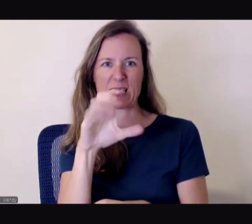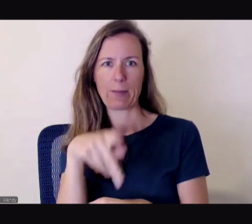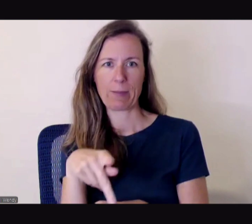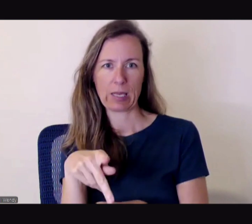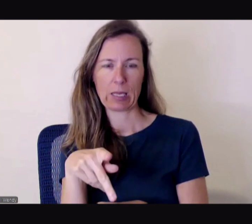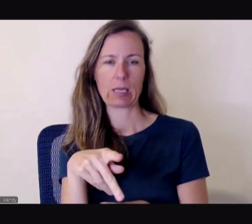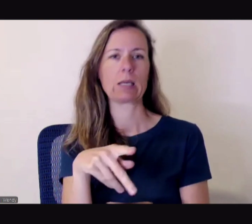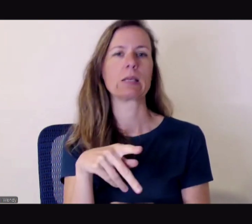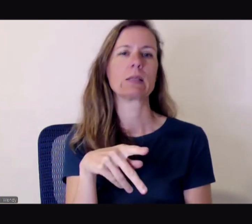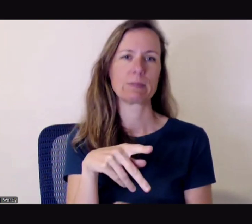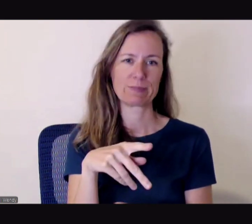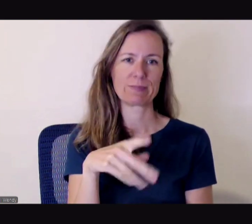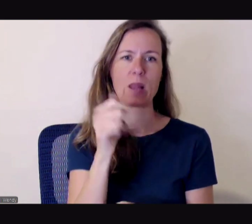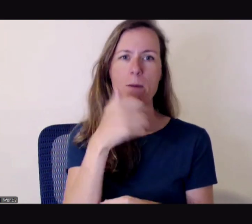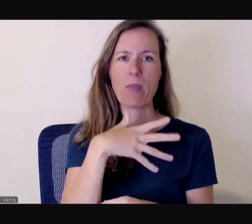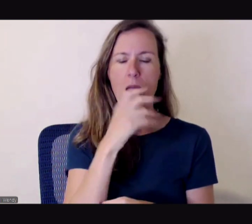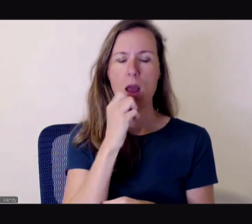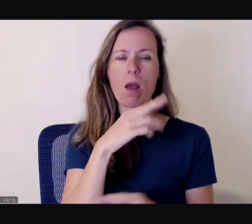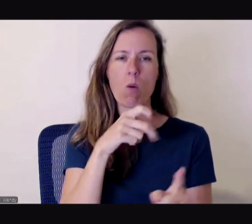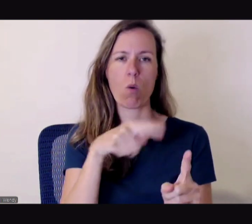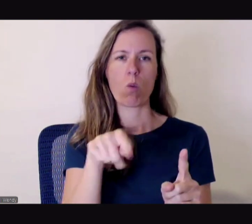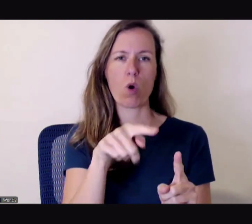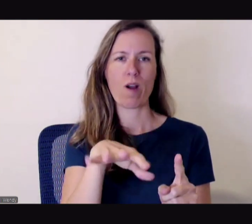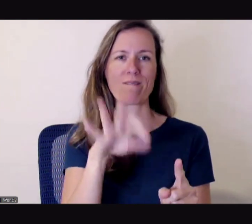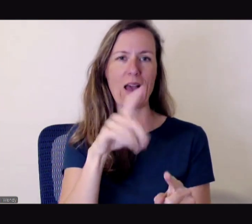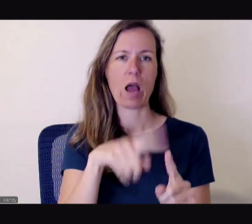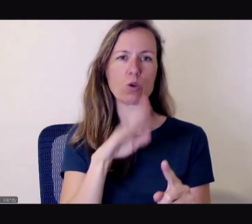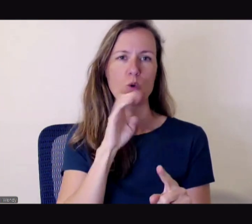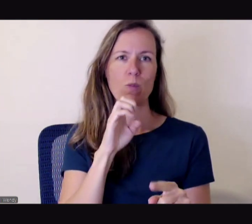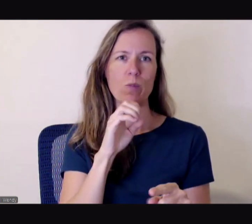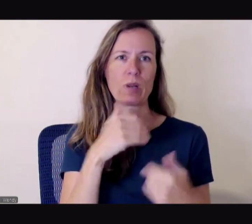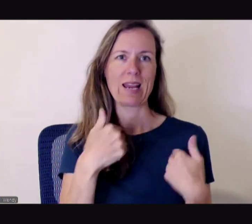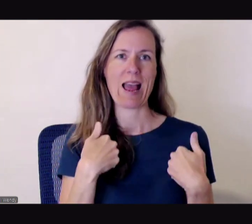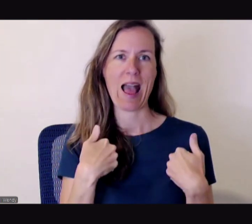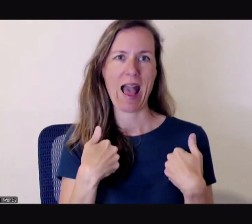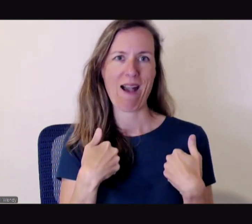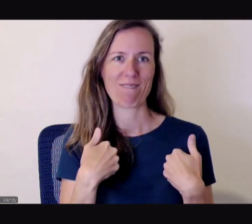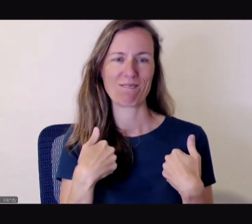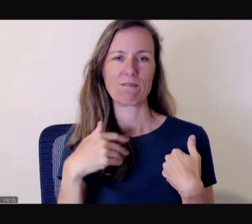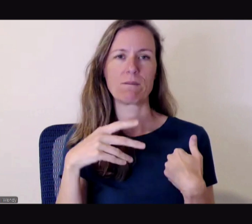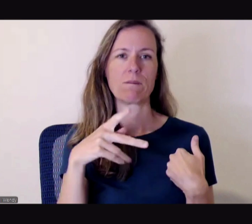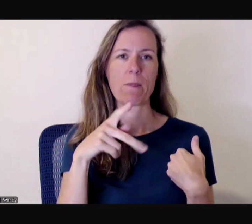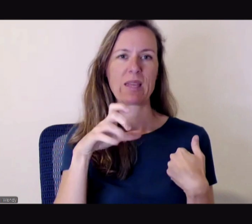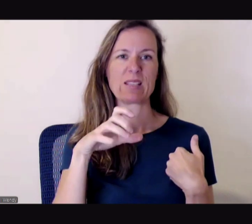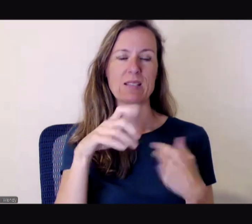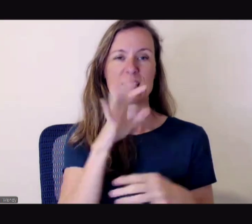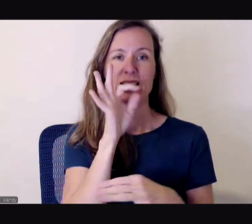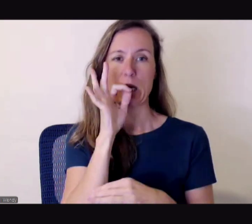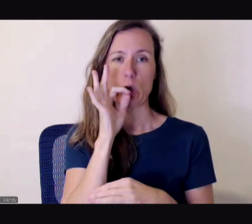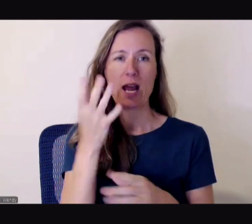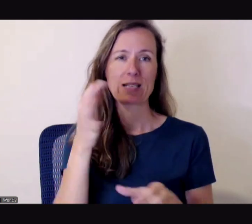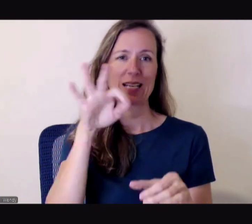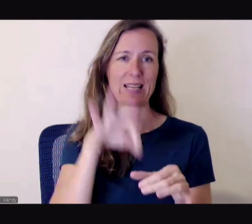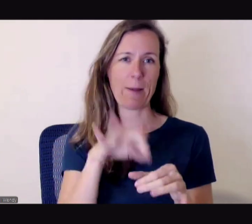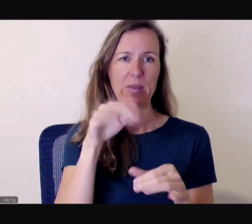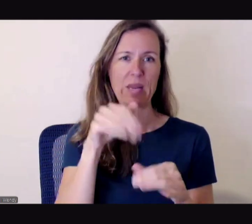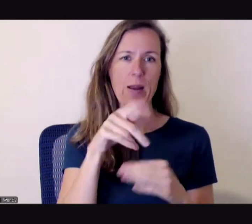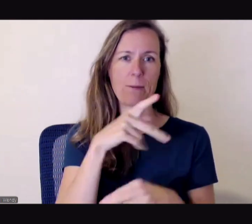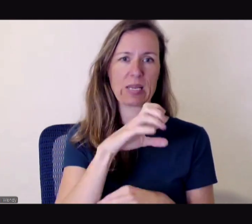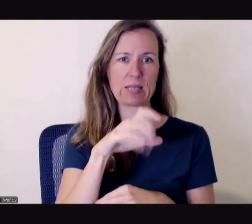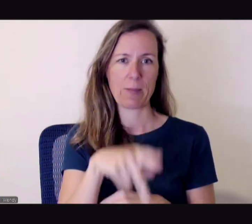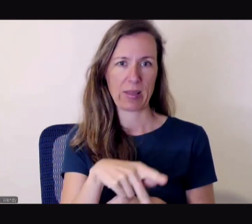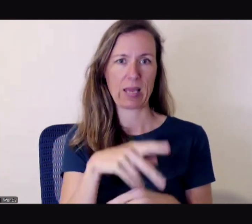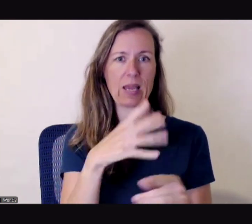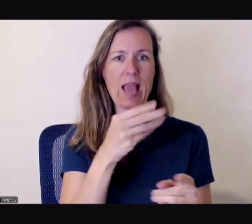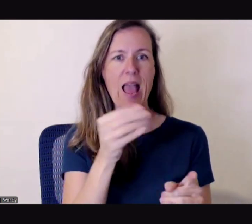dipped in the PCP, and an additional $1,600 worth of liquid PCP was recovered. Both suspects were